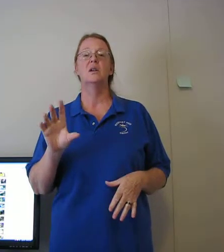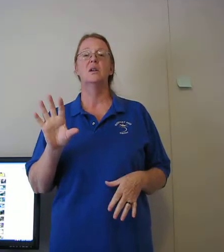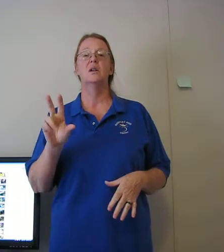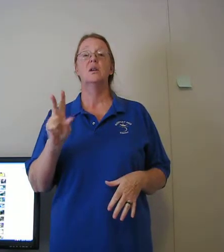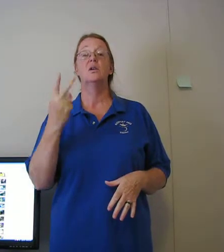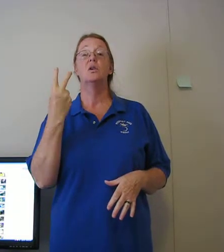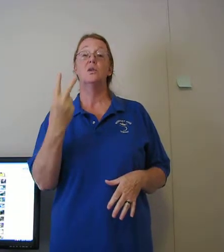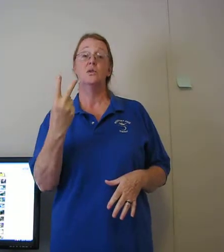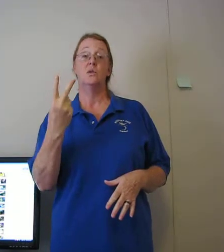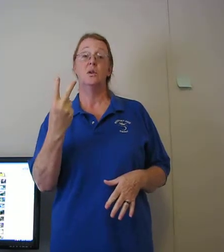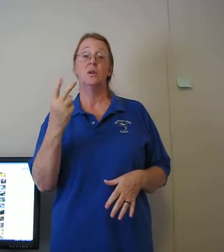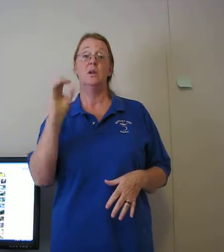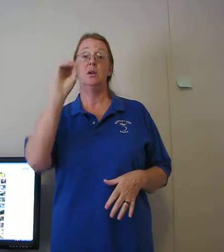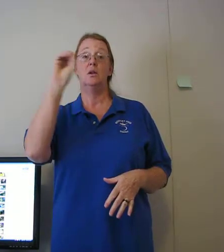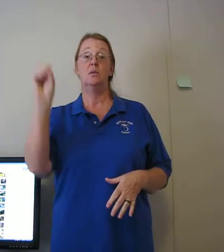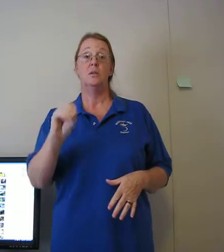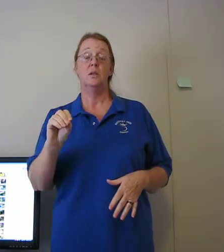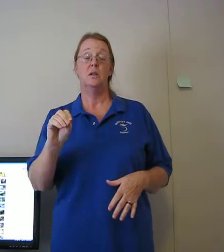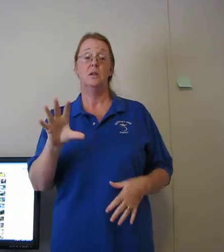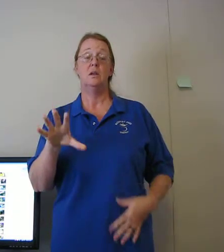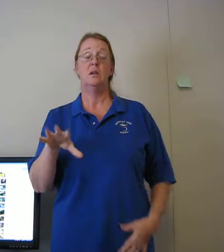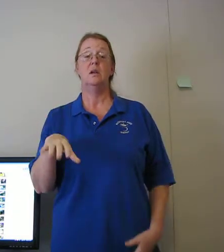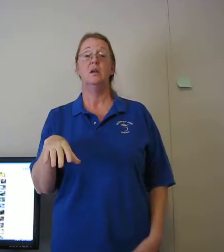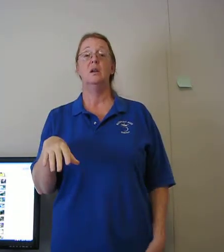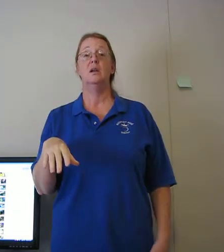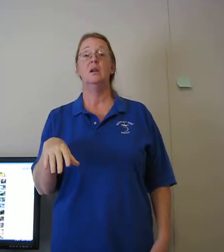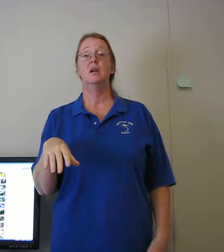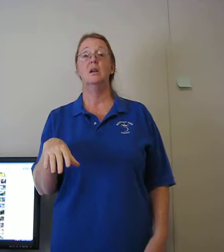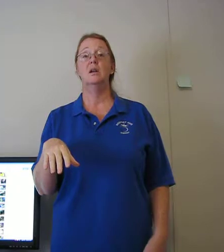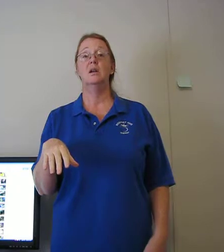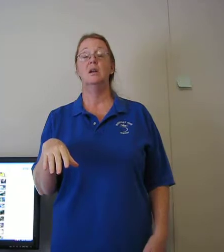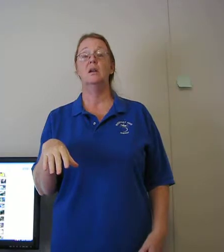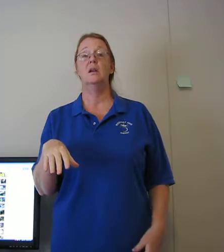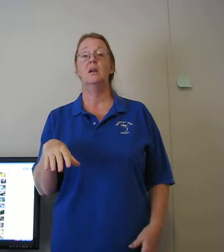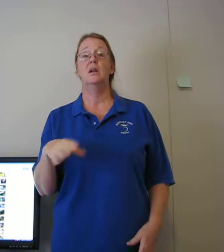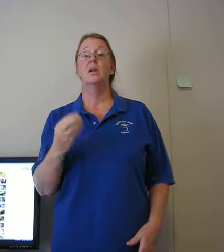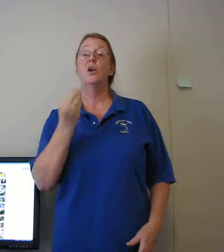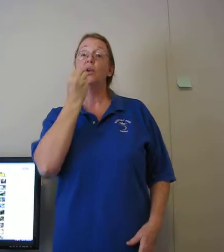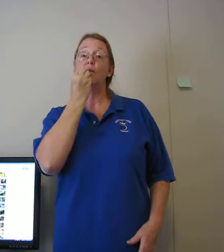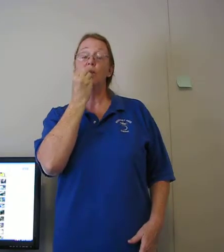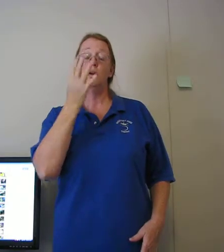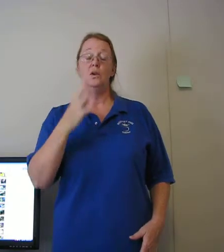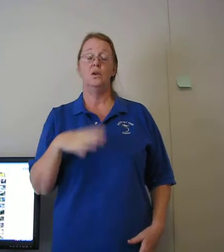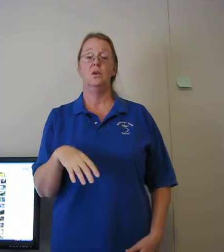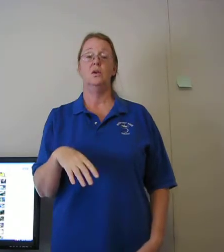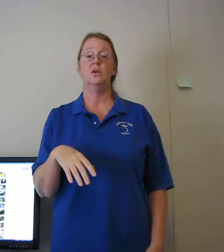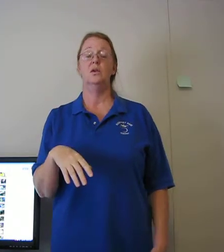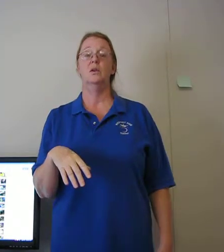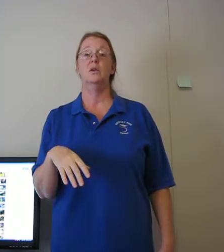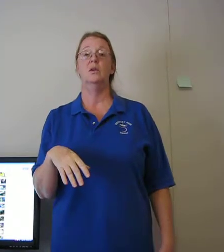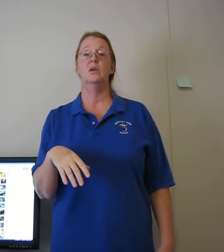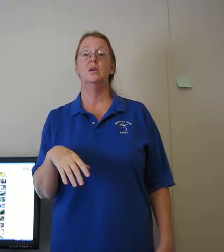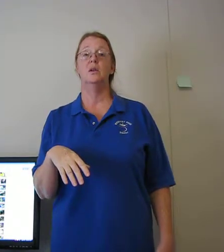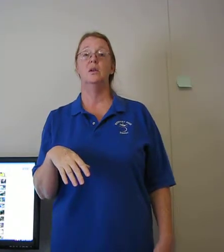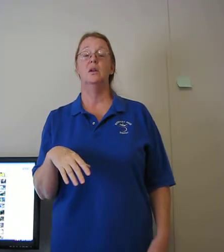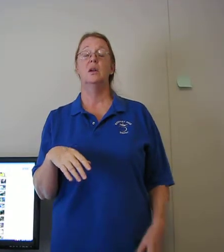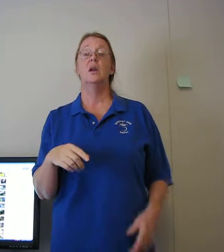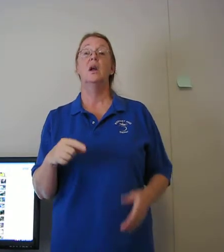If these rainbow trout are going to have the energy to make baby trout, they'll have to be well fed. On today's menu, brown